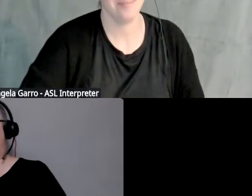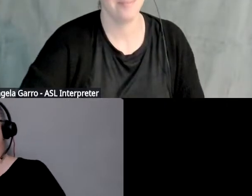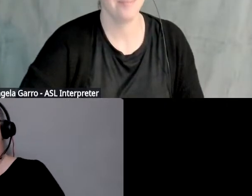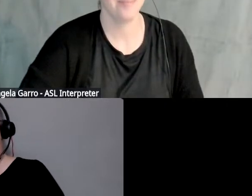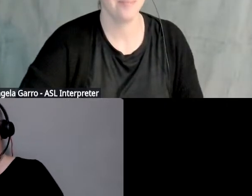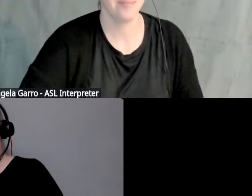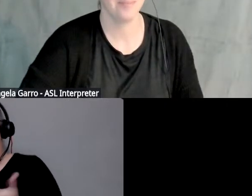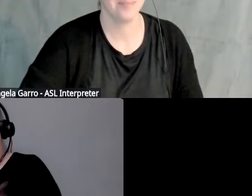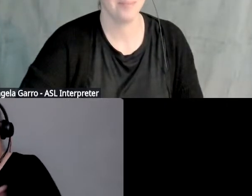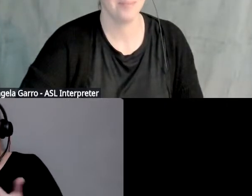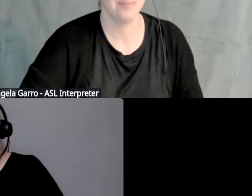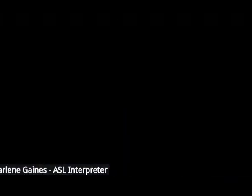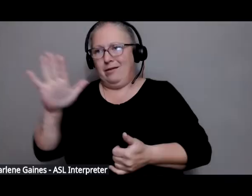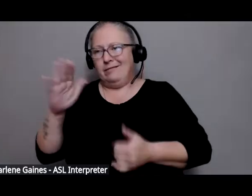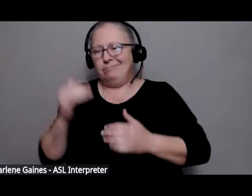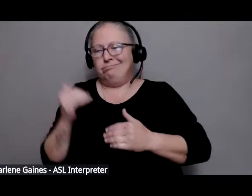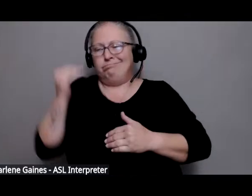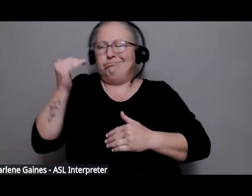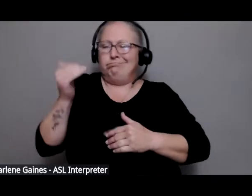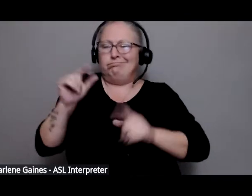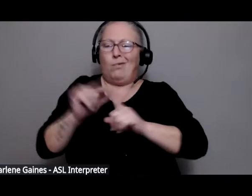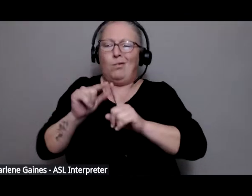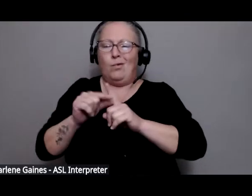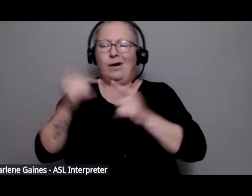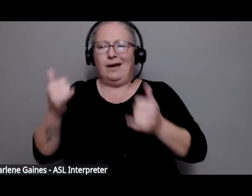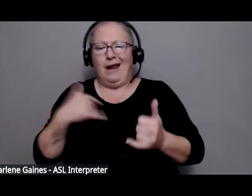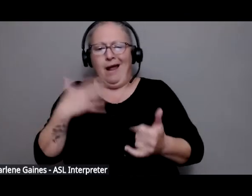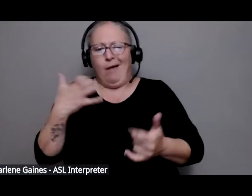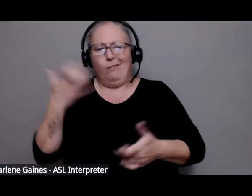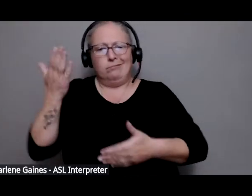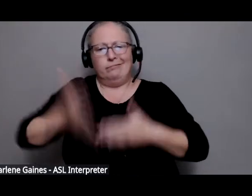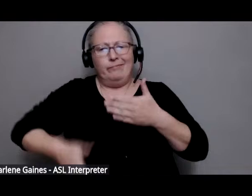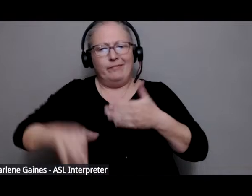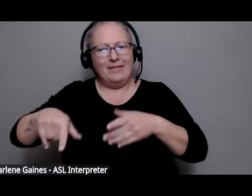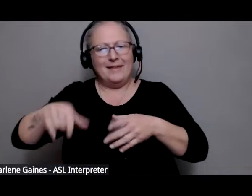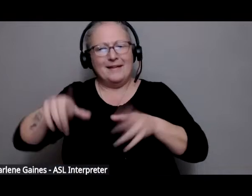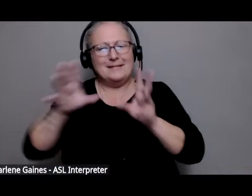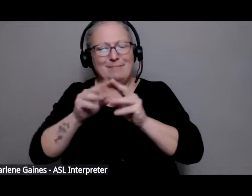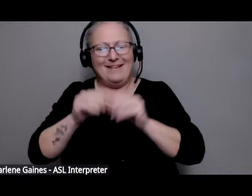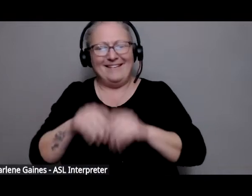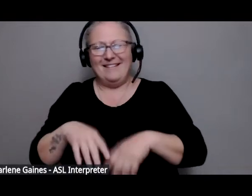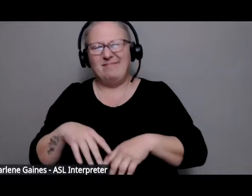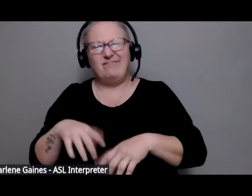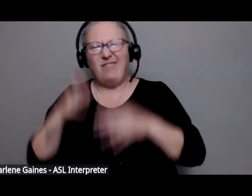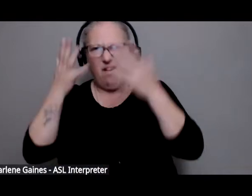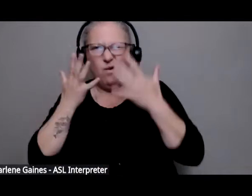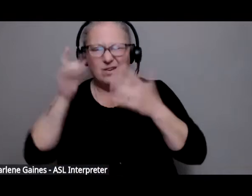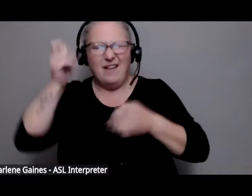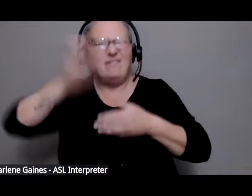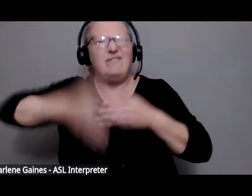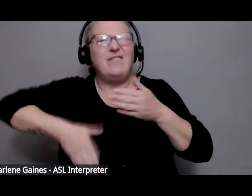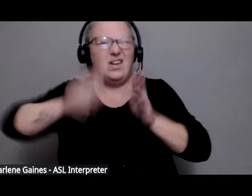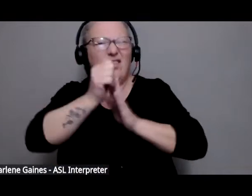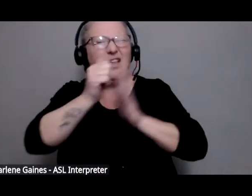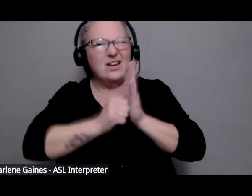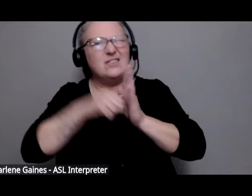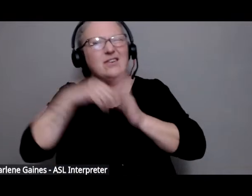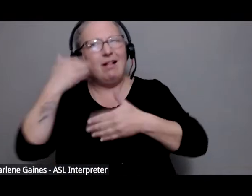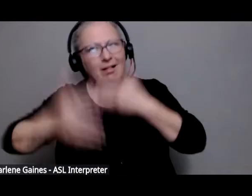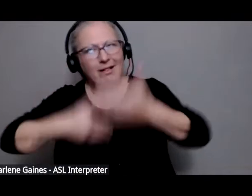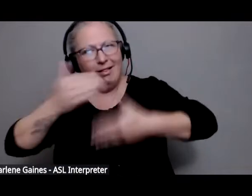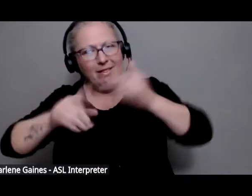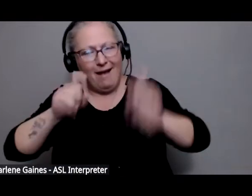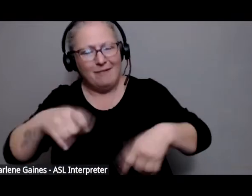I'm ready to adjourn this meeting. But anyway, unfortunately, we got an agenda we got to slog through. So